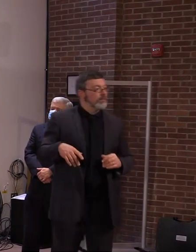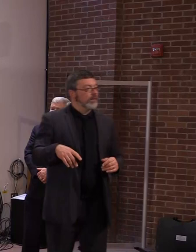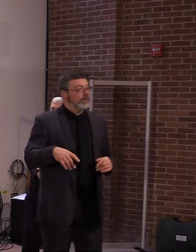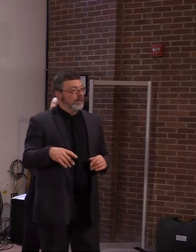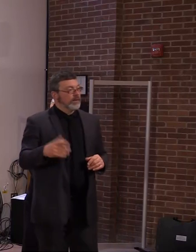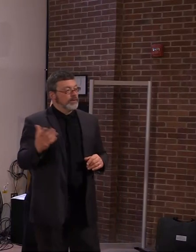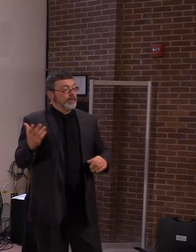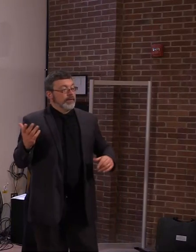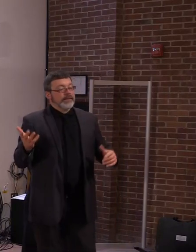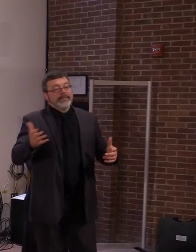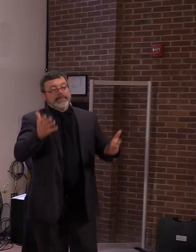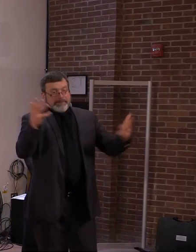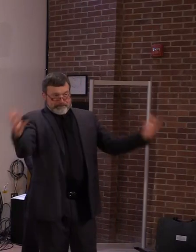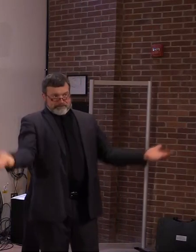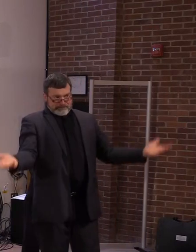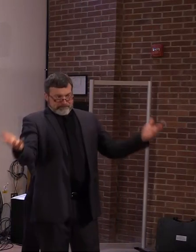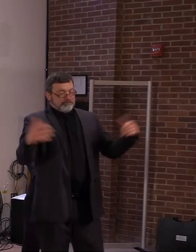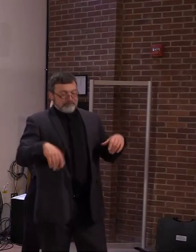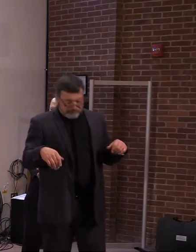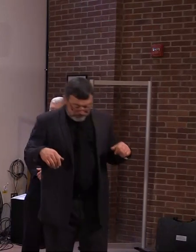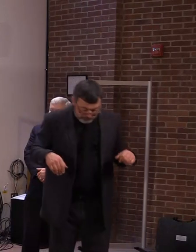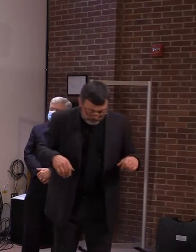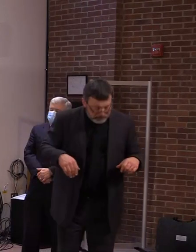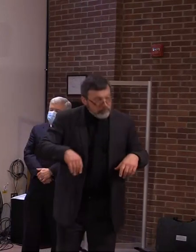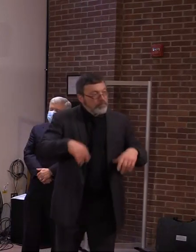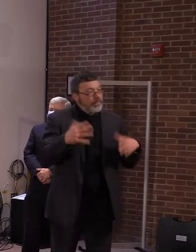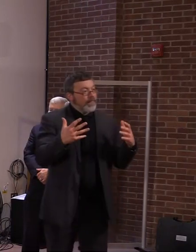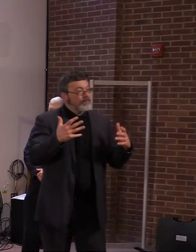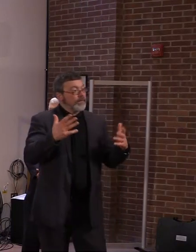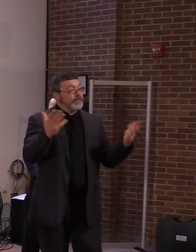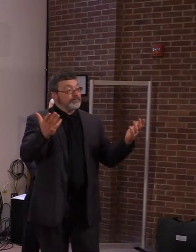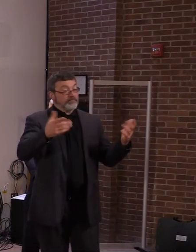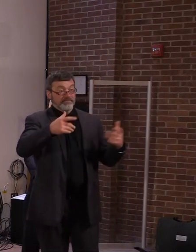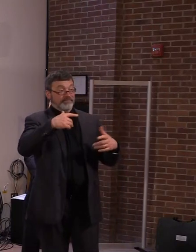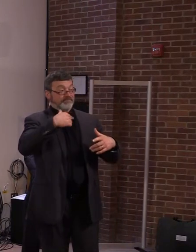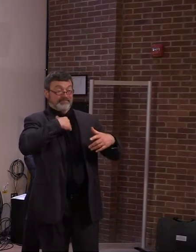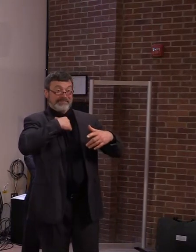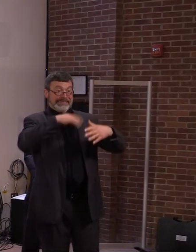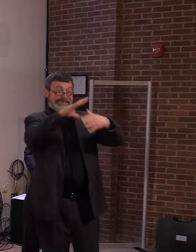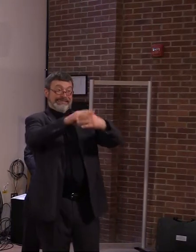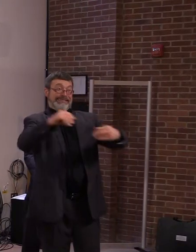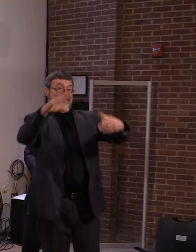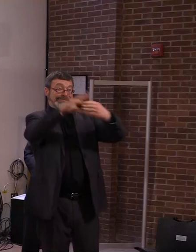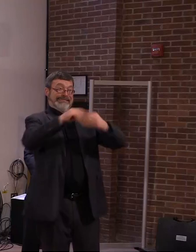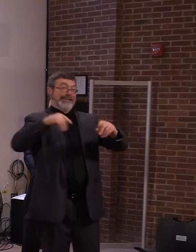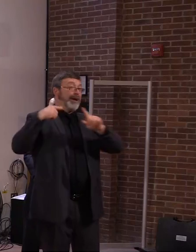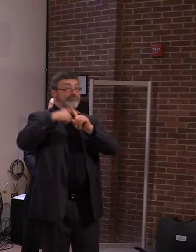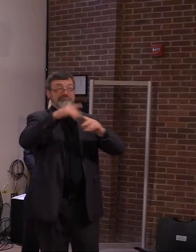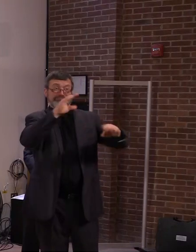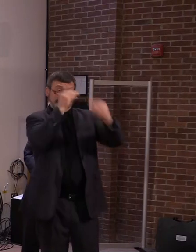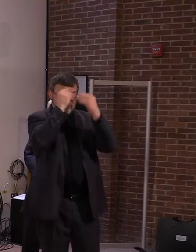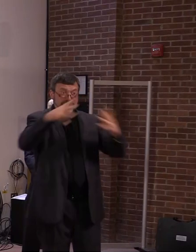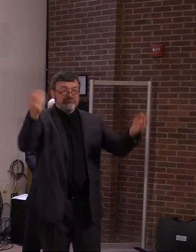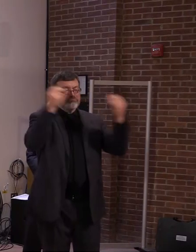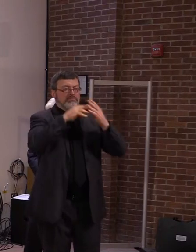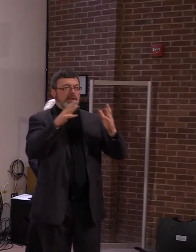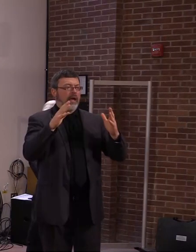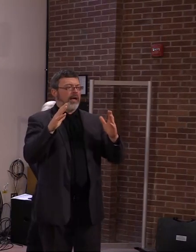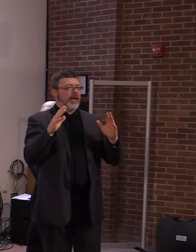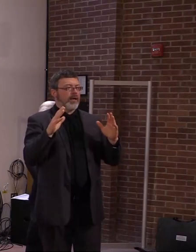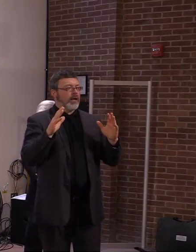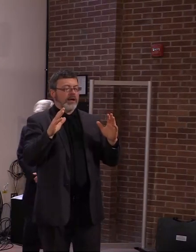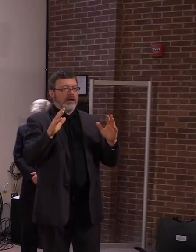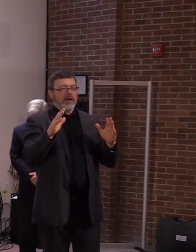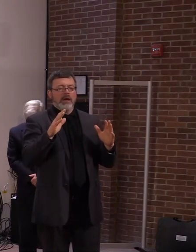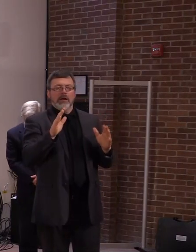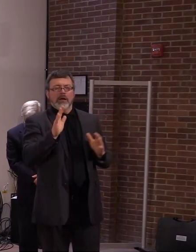If it sounds rosy and optimistic, I don't think that's the intent. Secretary Smith gave a very lengthy list of a number